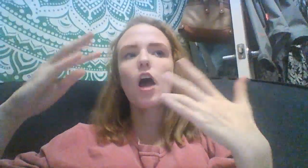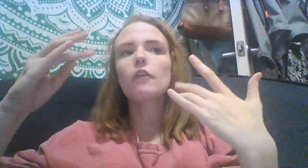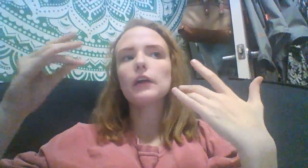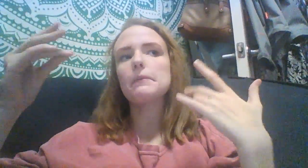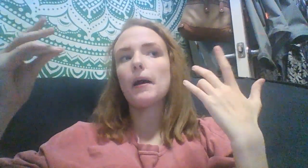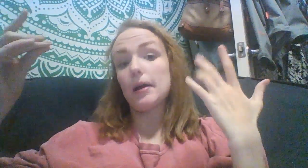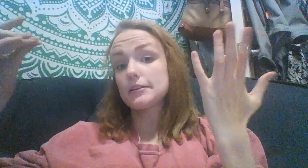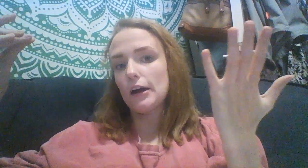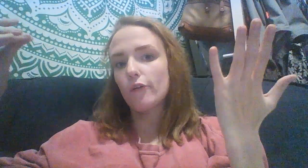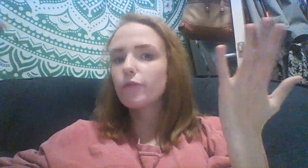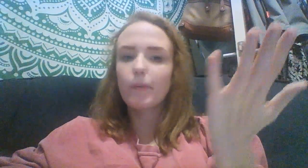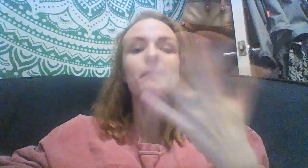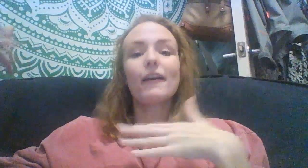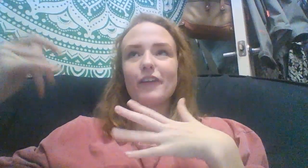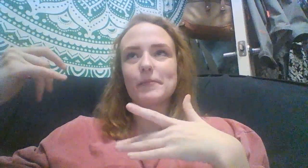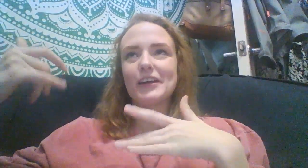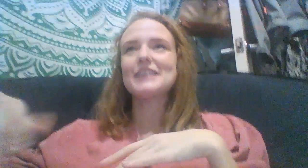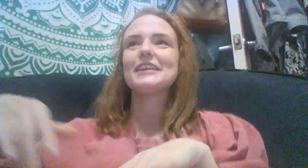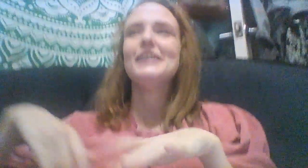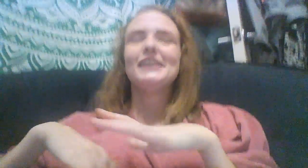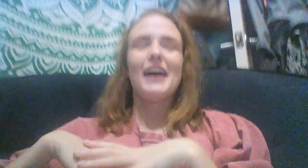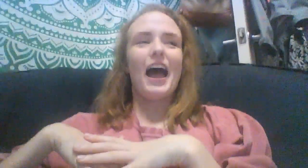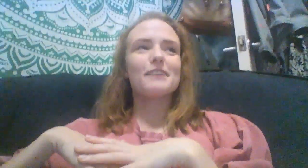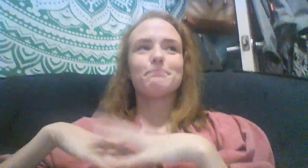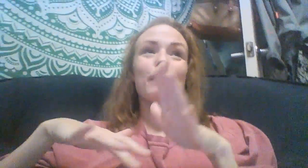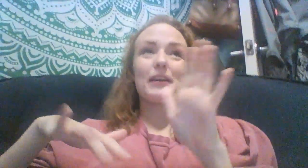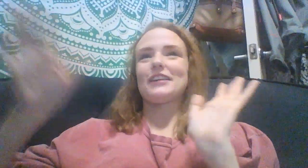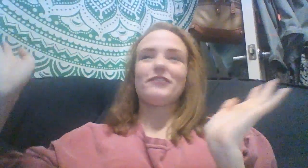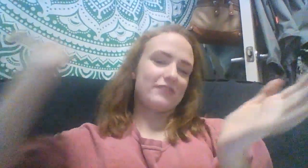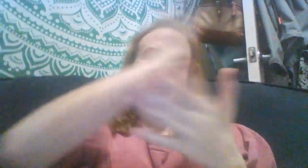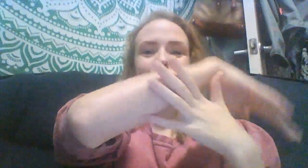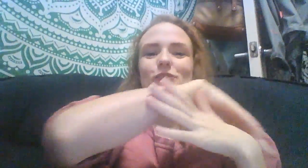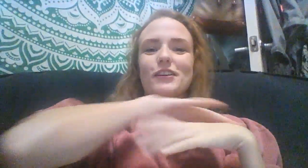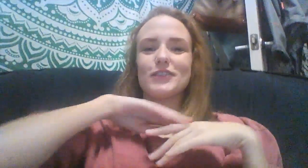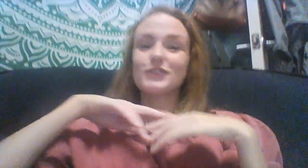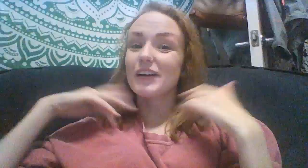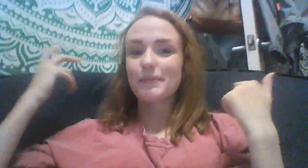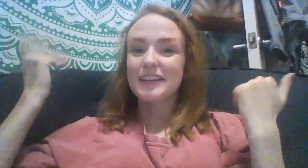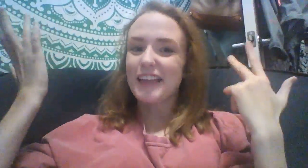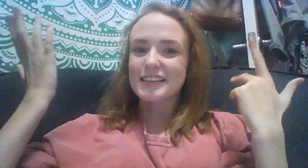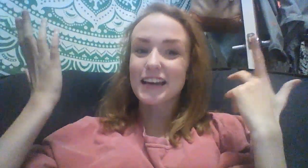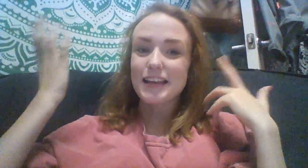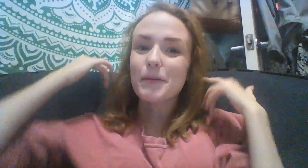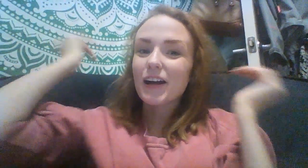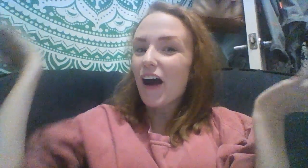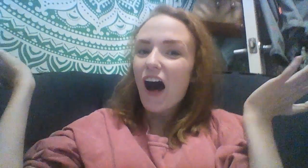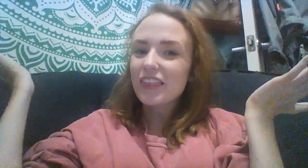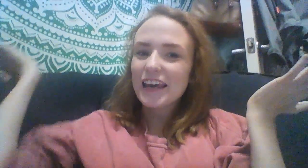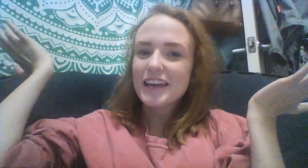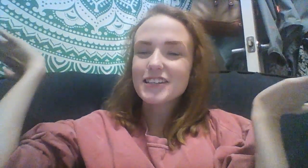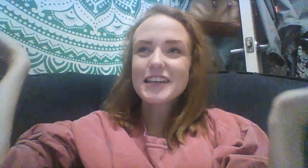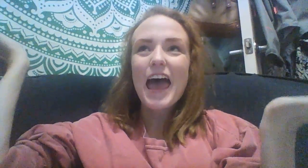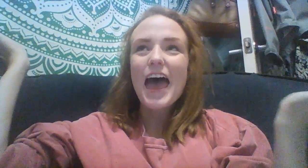Not really by myself, but my family is. By myself. That's a whole different story, but that's because I'm in